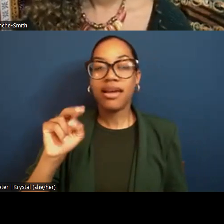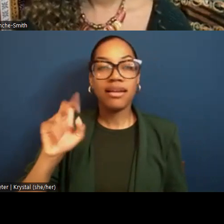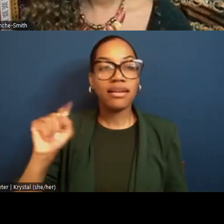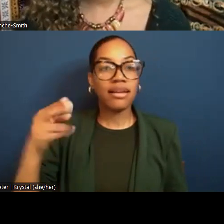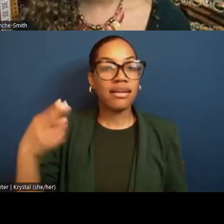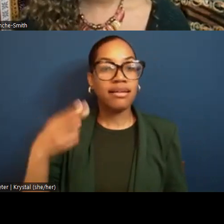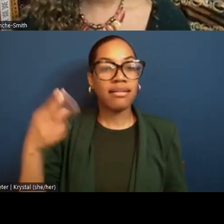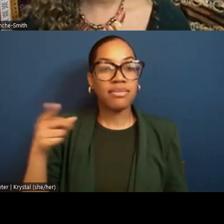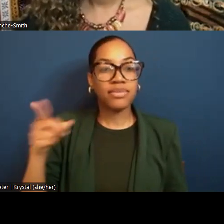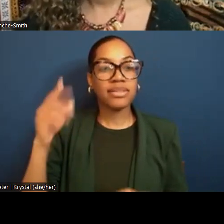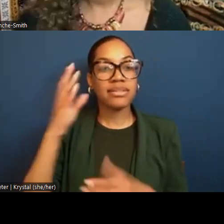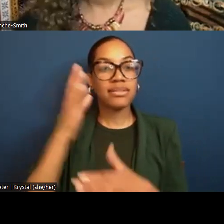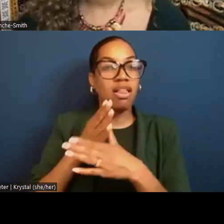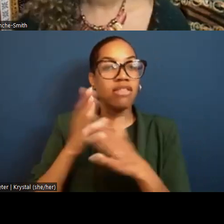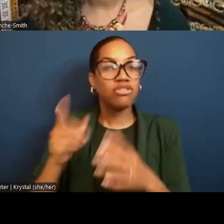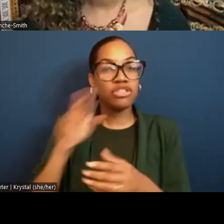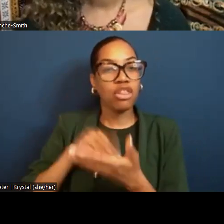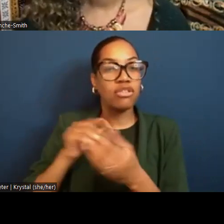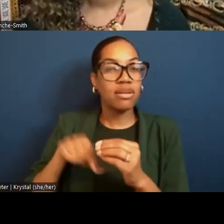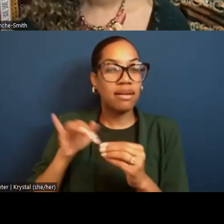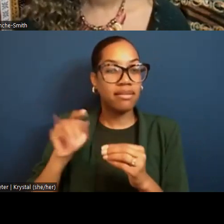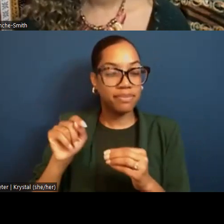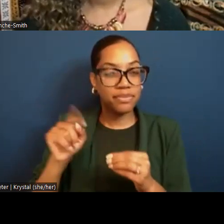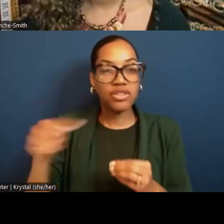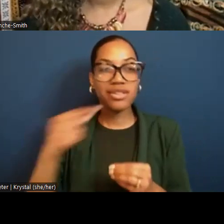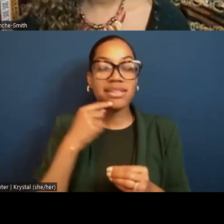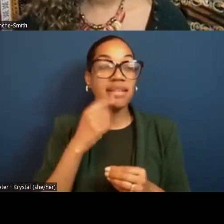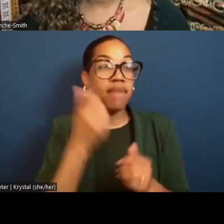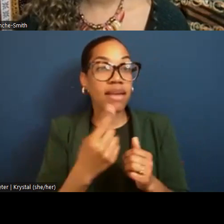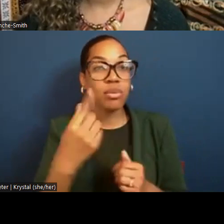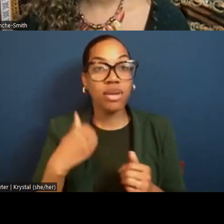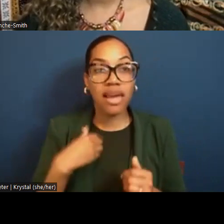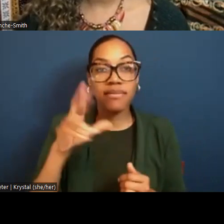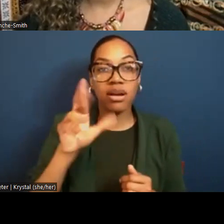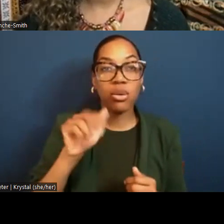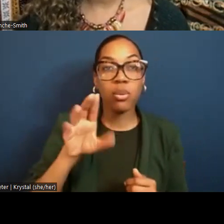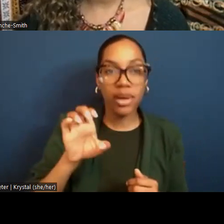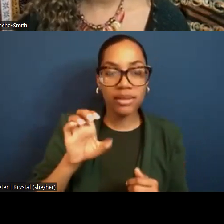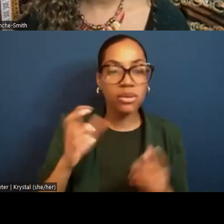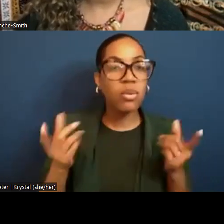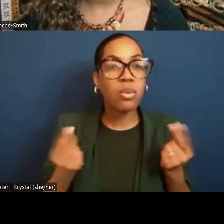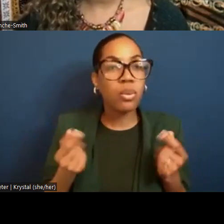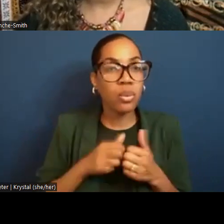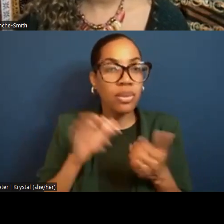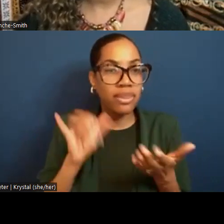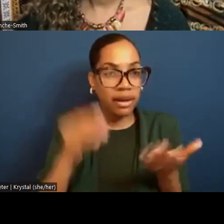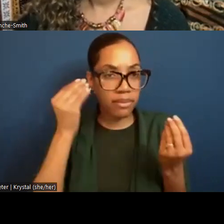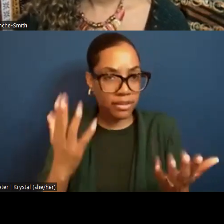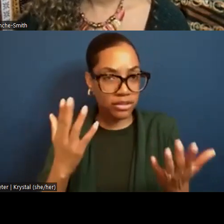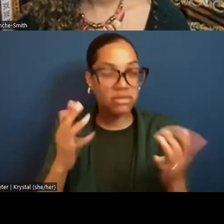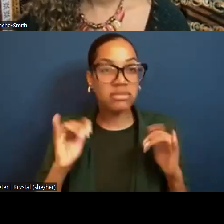development. Everyone has a race, so what do we do with it, right? We then use our race, our understanding of our race to